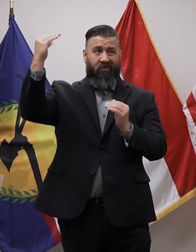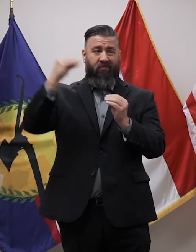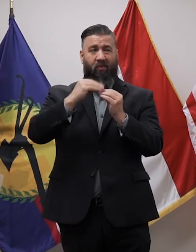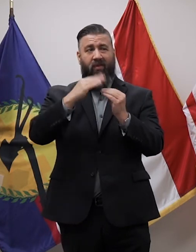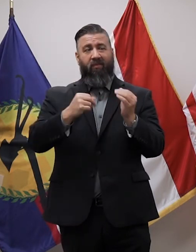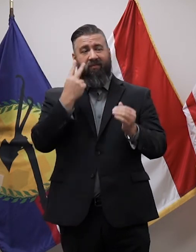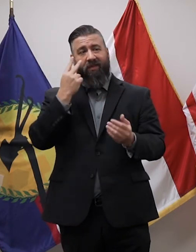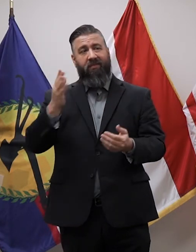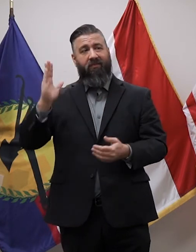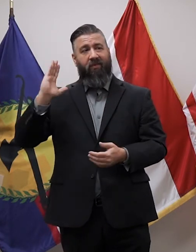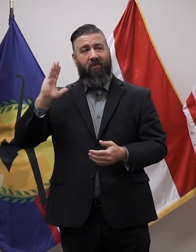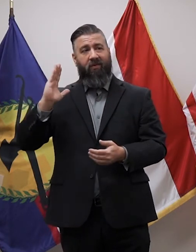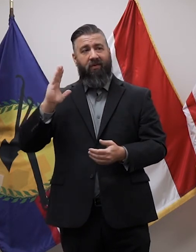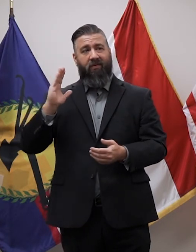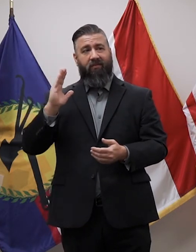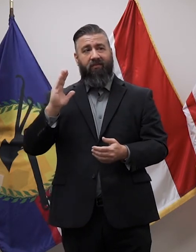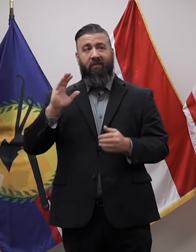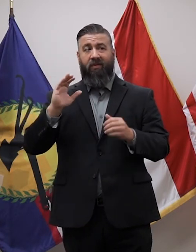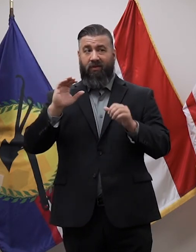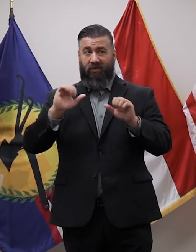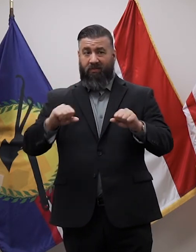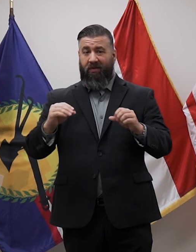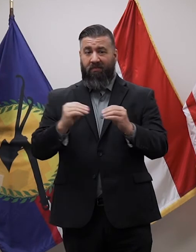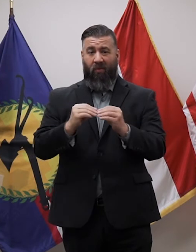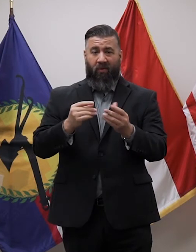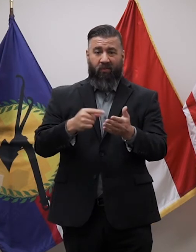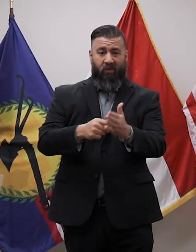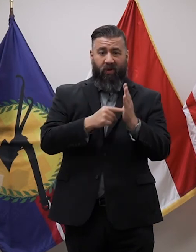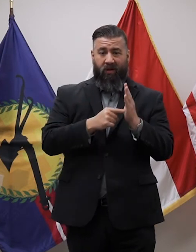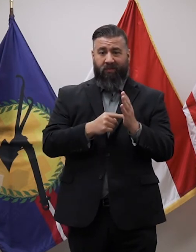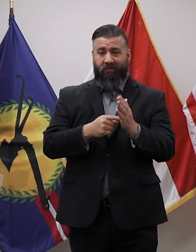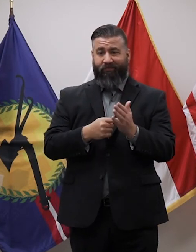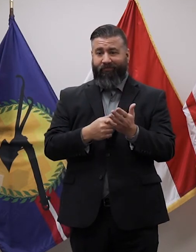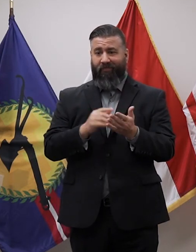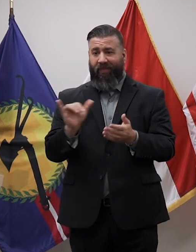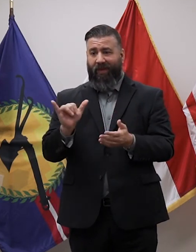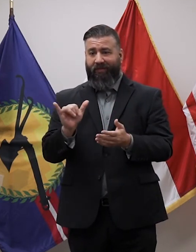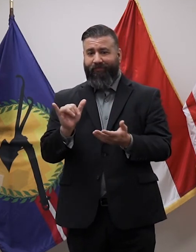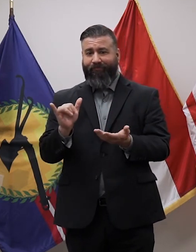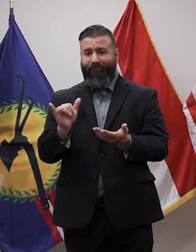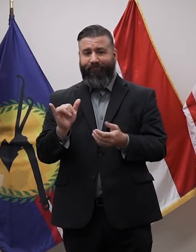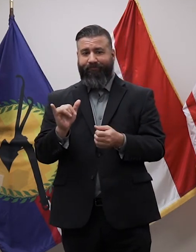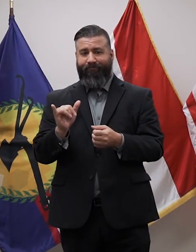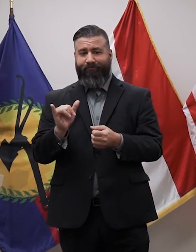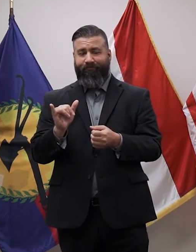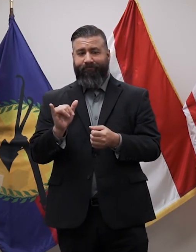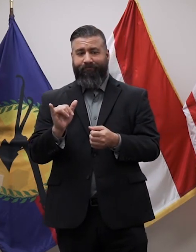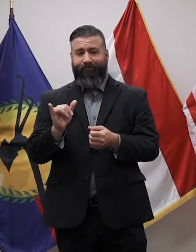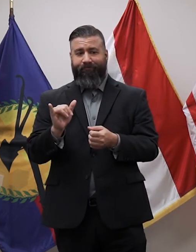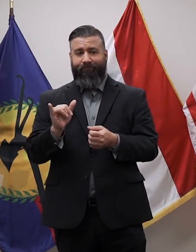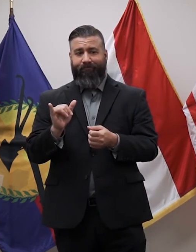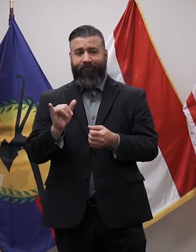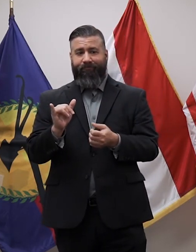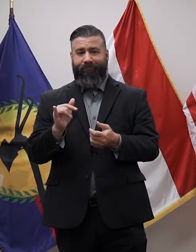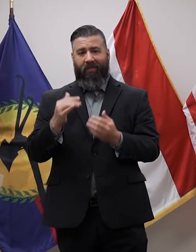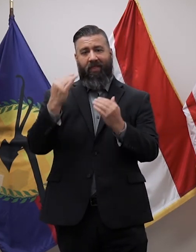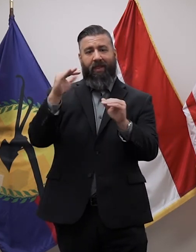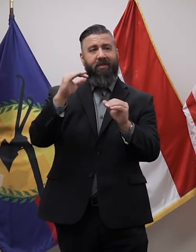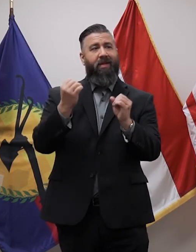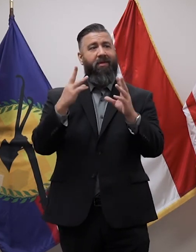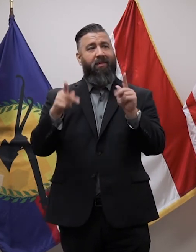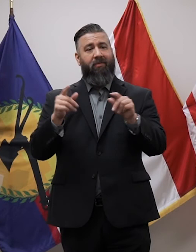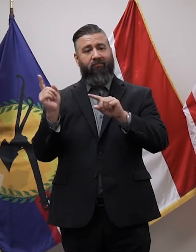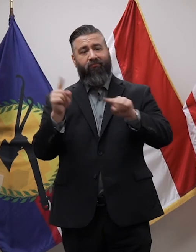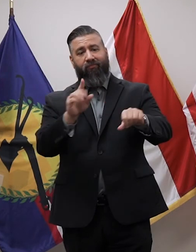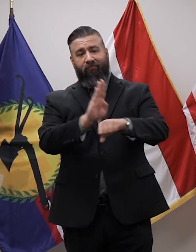seen, and there could be clamoring for more than just a mask mandate. There could be clamoring for occupancy restrictions or